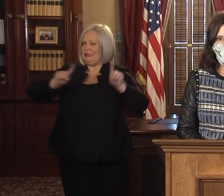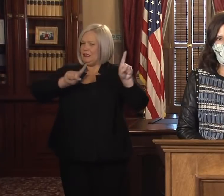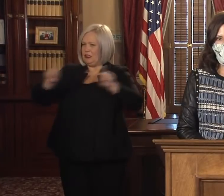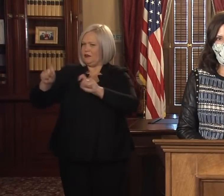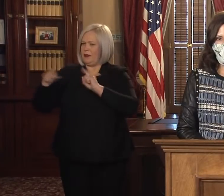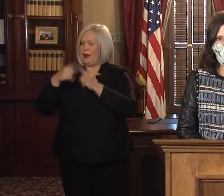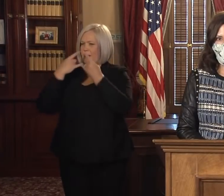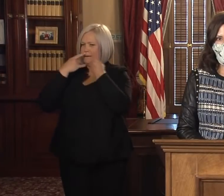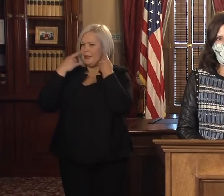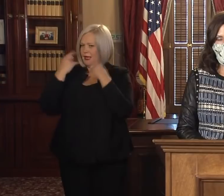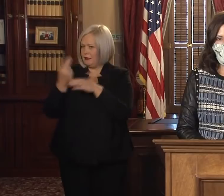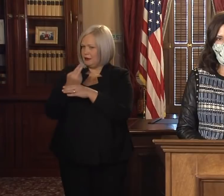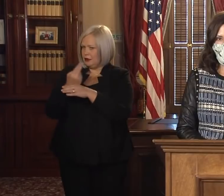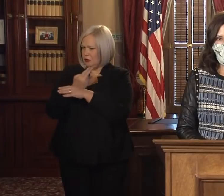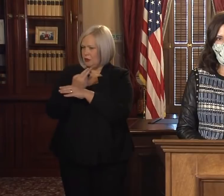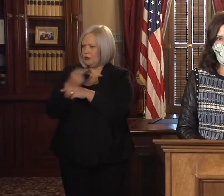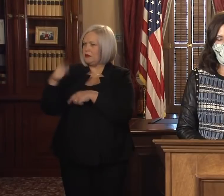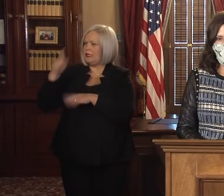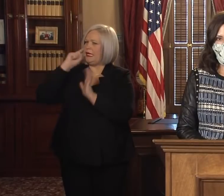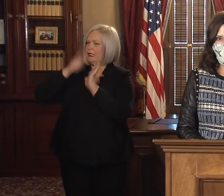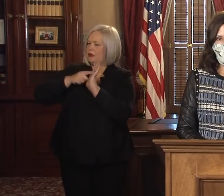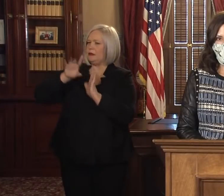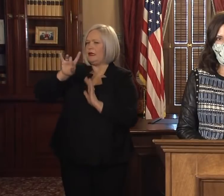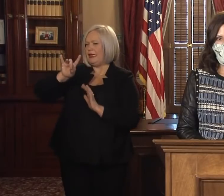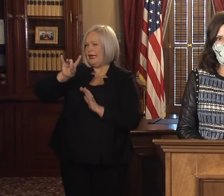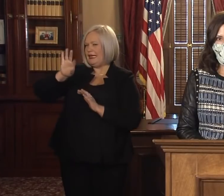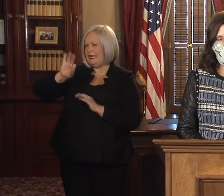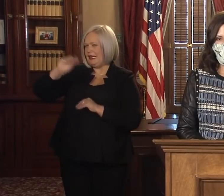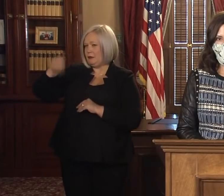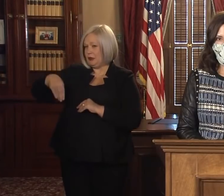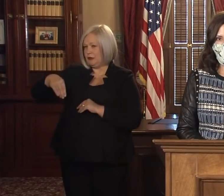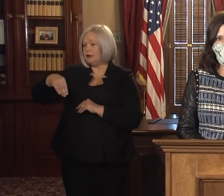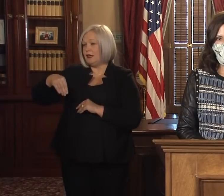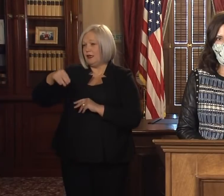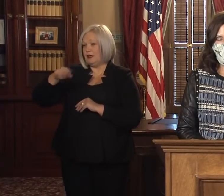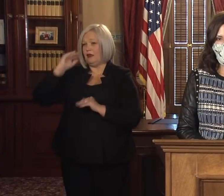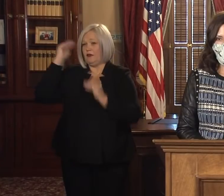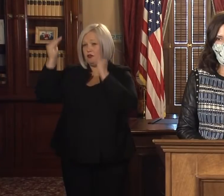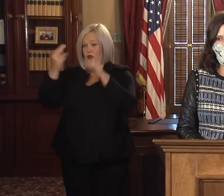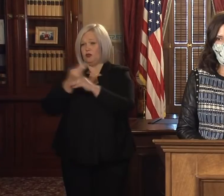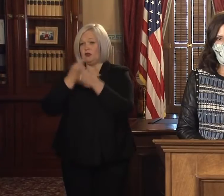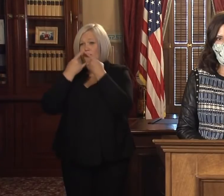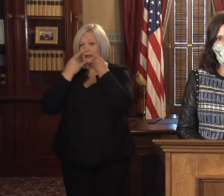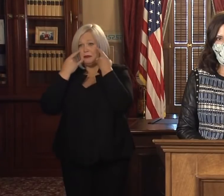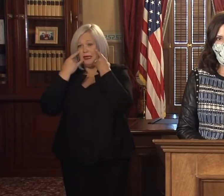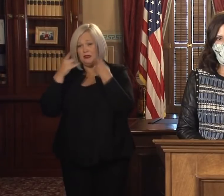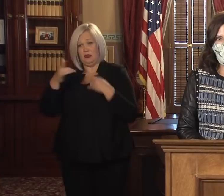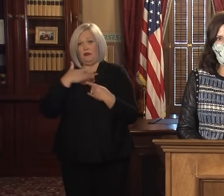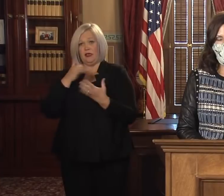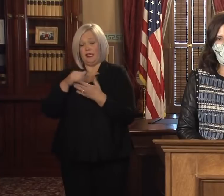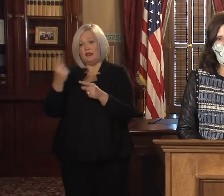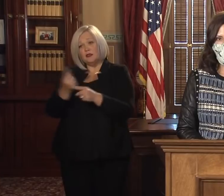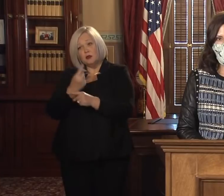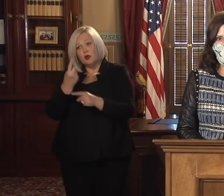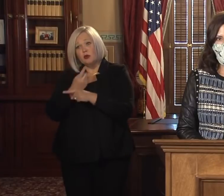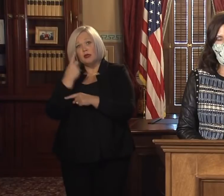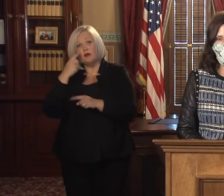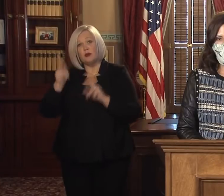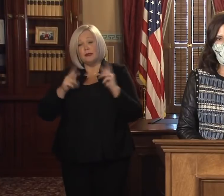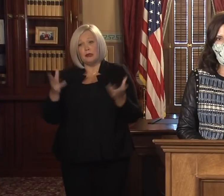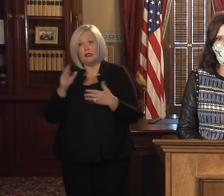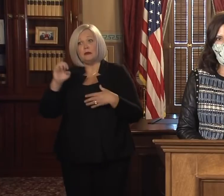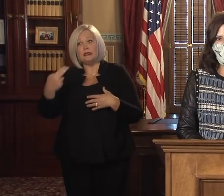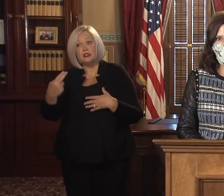that about 89% of adults wear masks. Do you think that's got at least a ballpark figure for how many people in Michigan